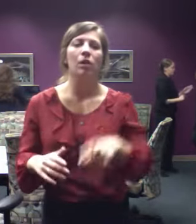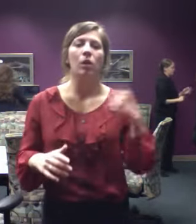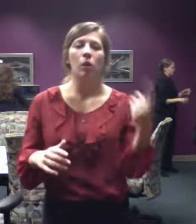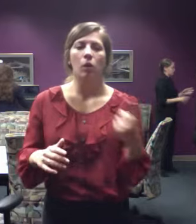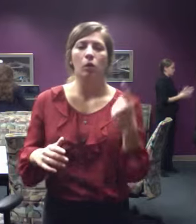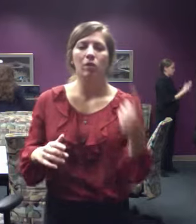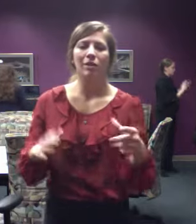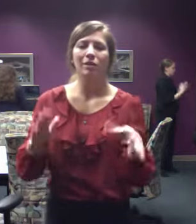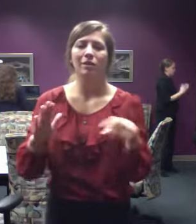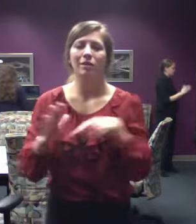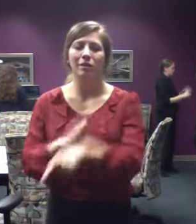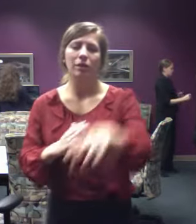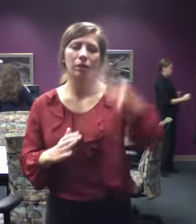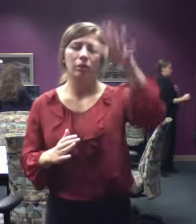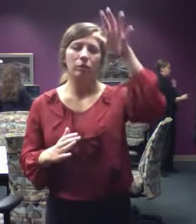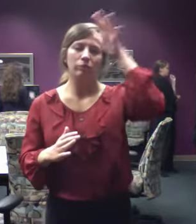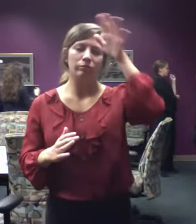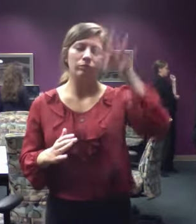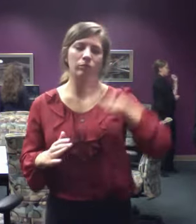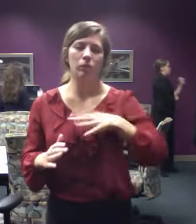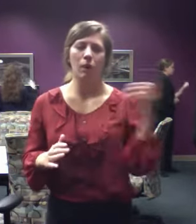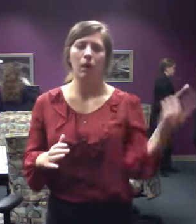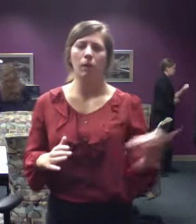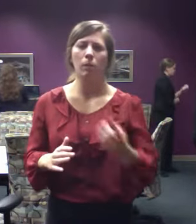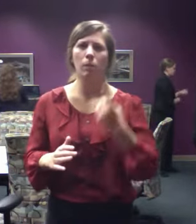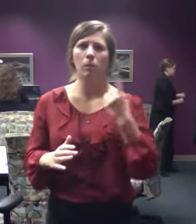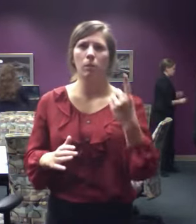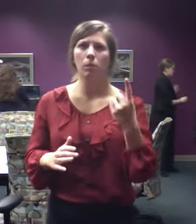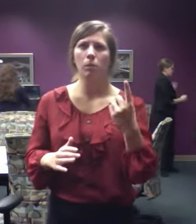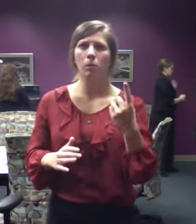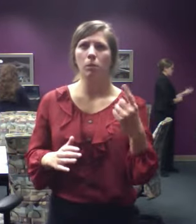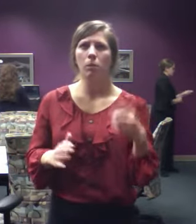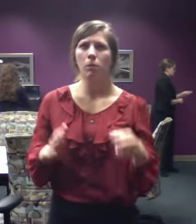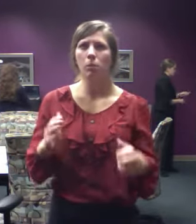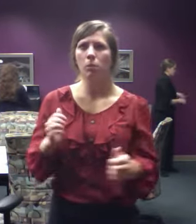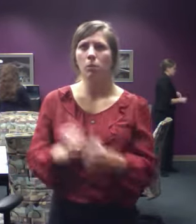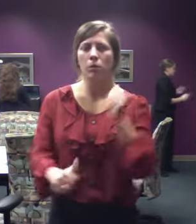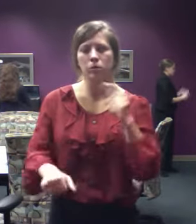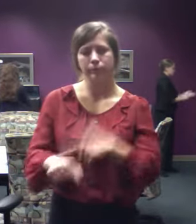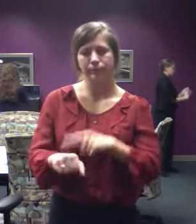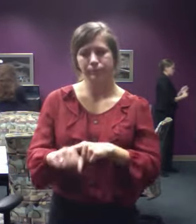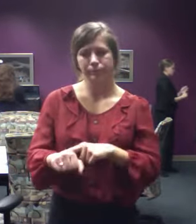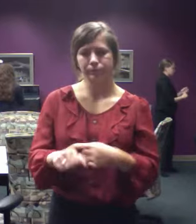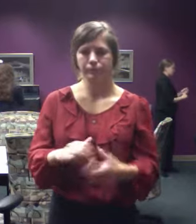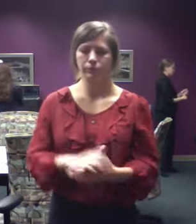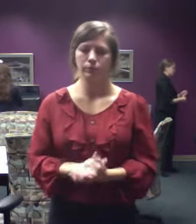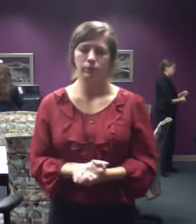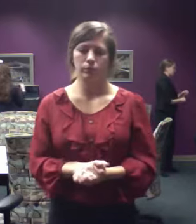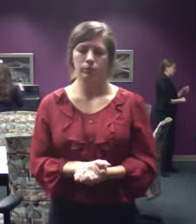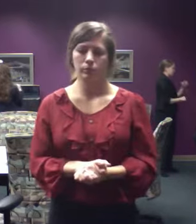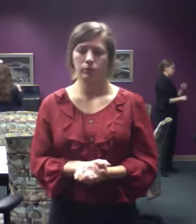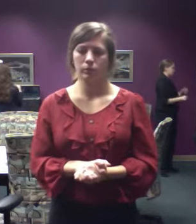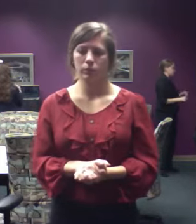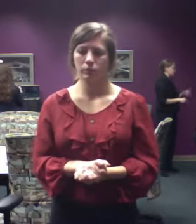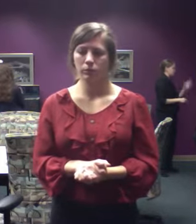to Germany, they paid rape for rape. It was an incredibly brutal war. And you read about what's going on in Serbia